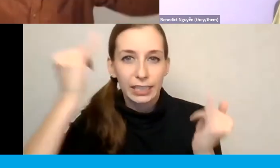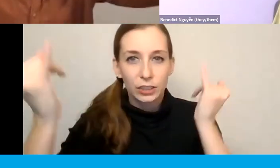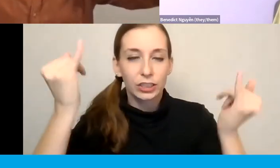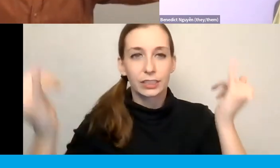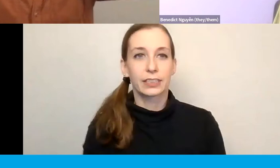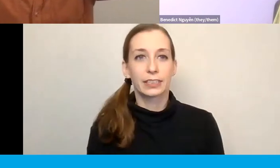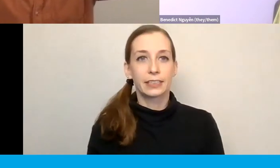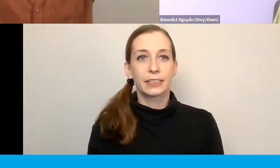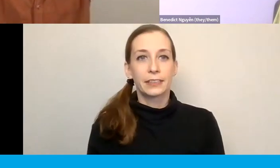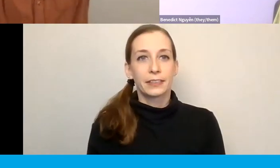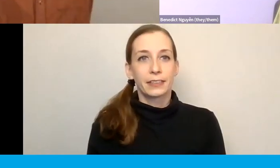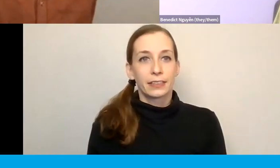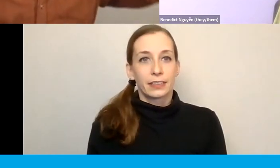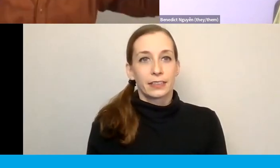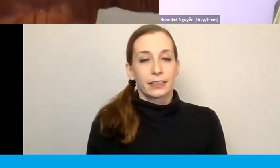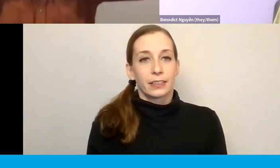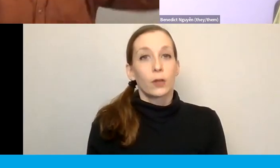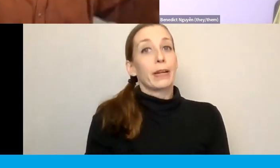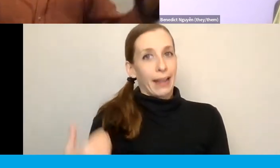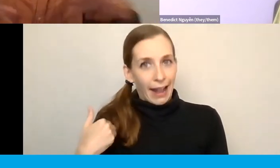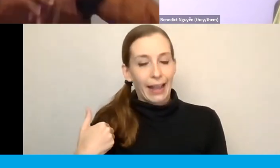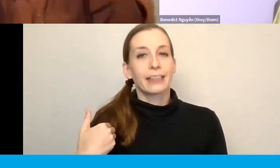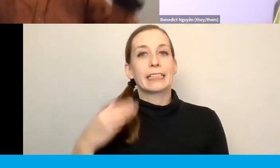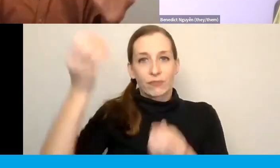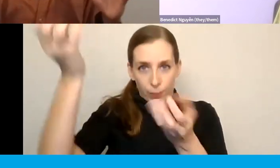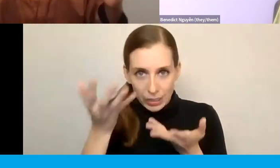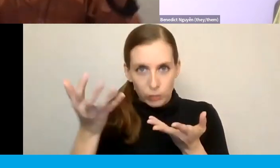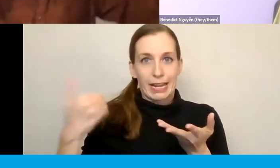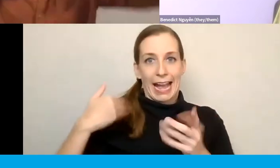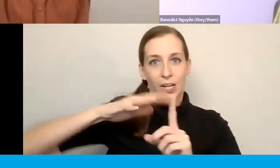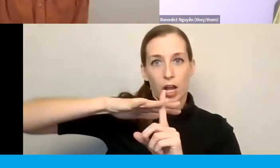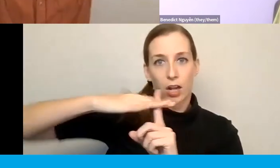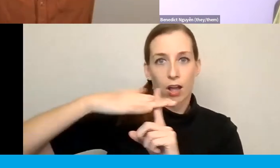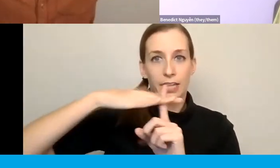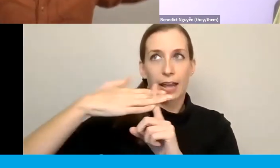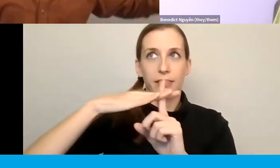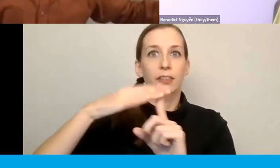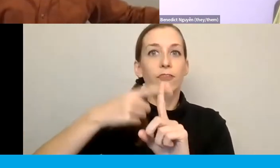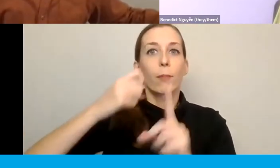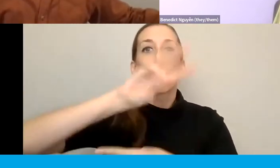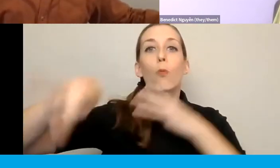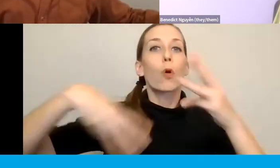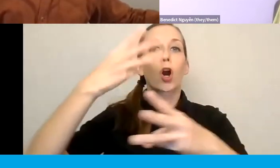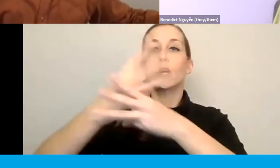and context to a world outside of their bodies, like a world that was